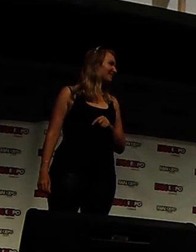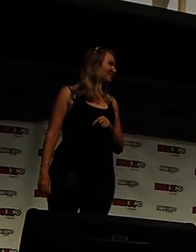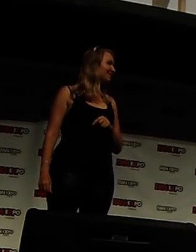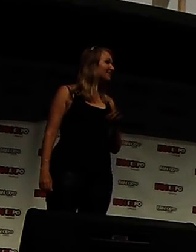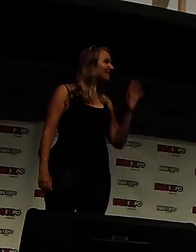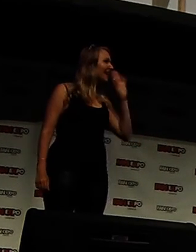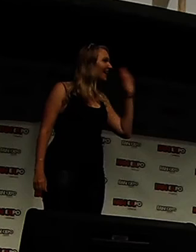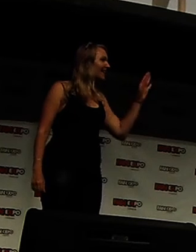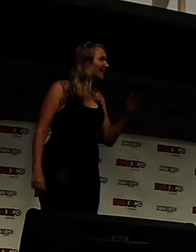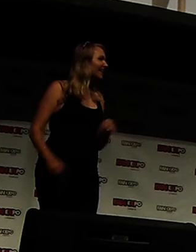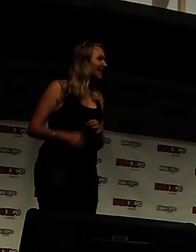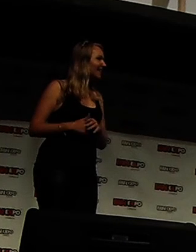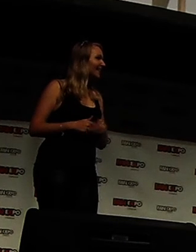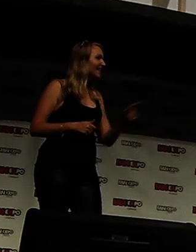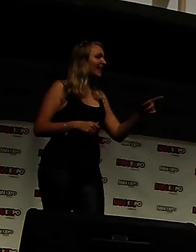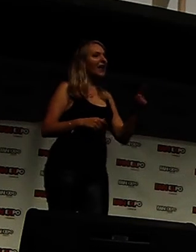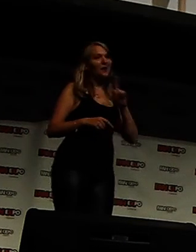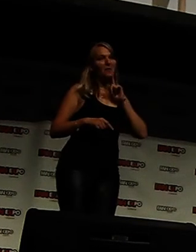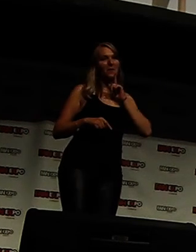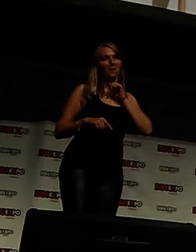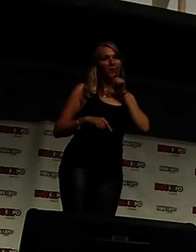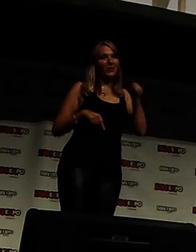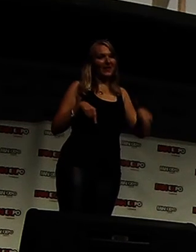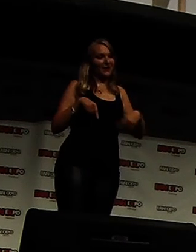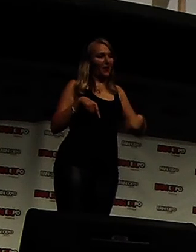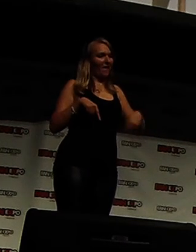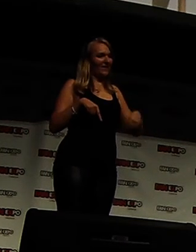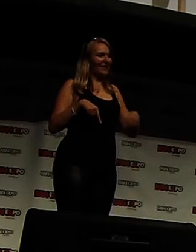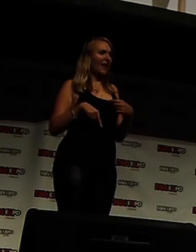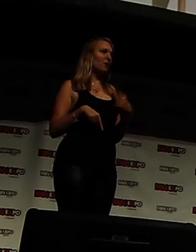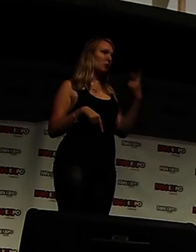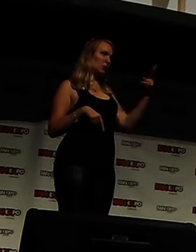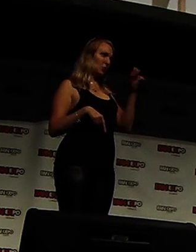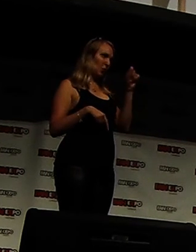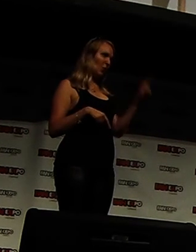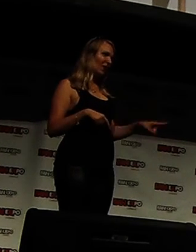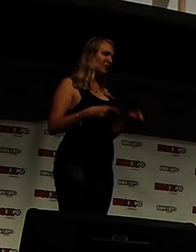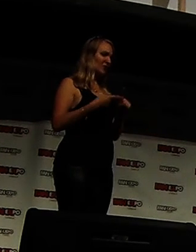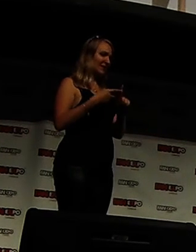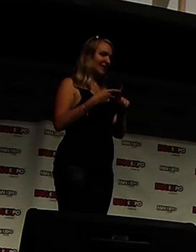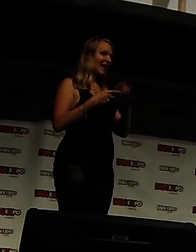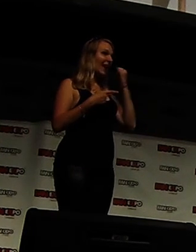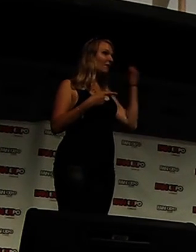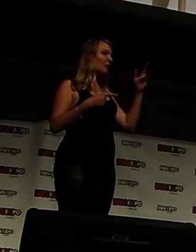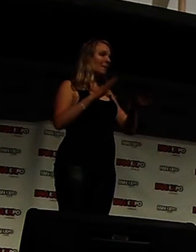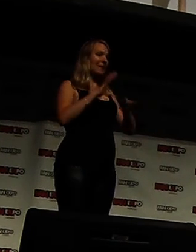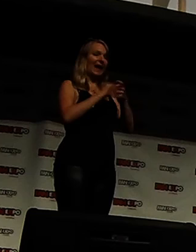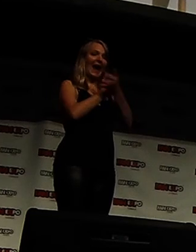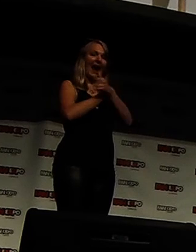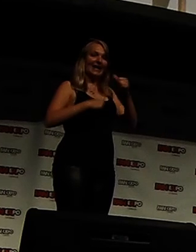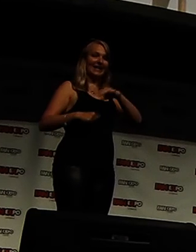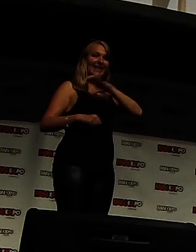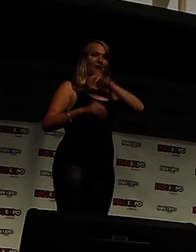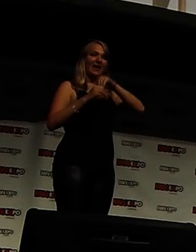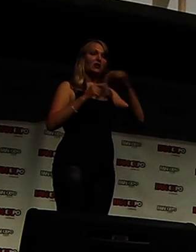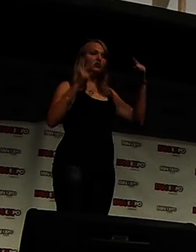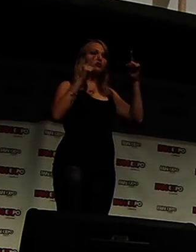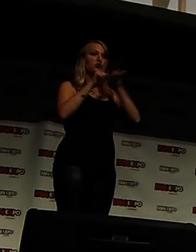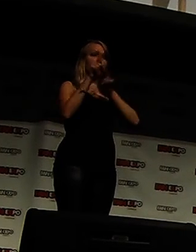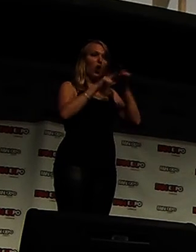Good luck. I'm really nervous, but I have two questions. If you could be anybody in Star Wars, who would it be?